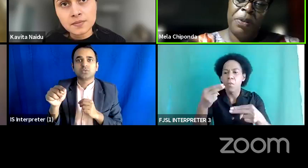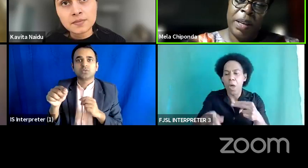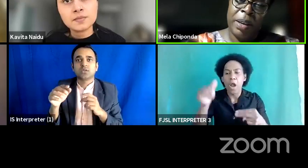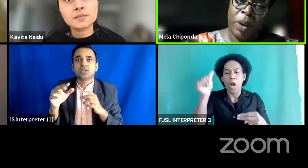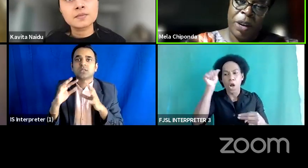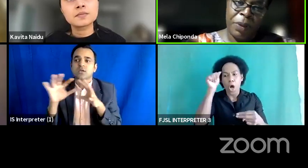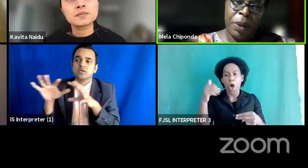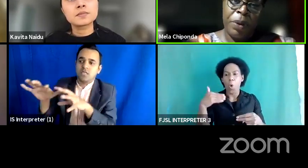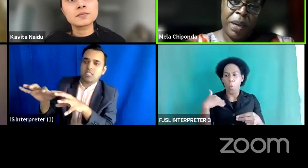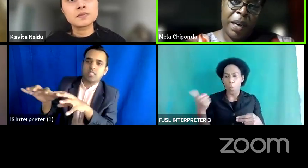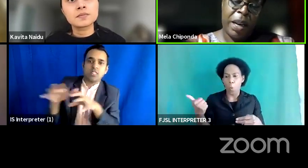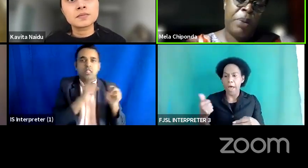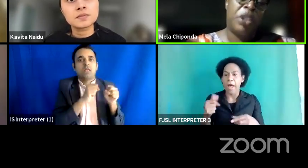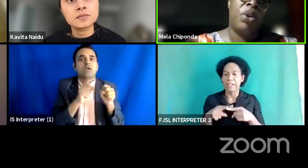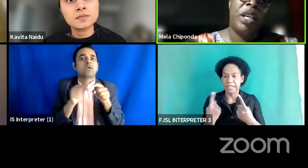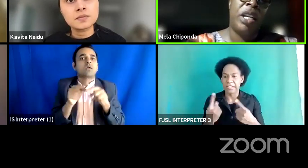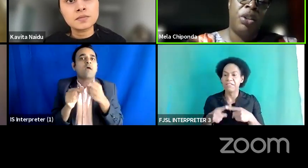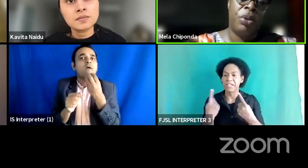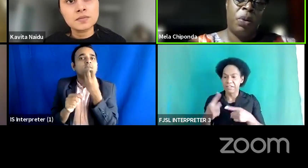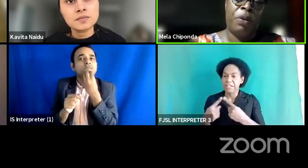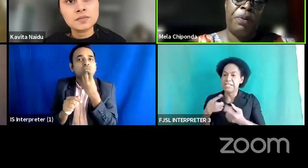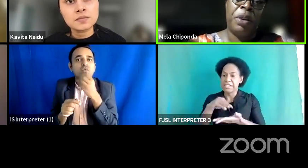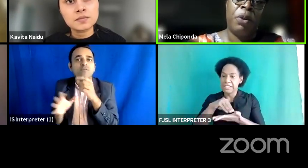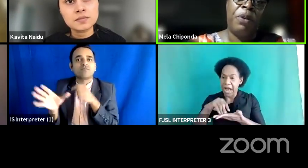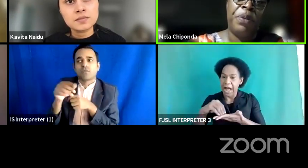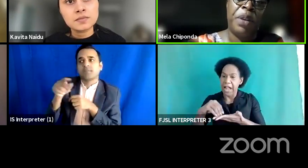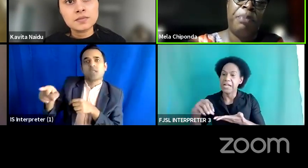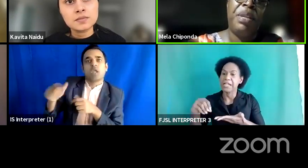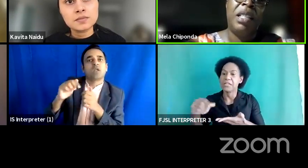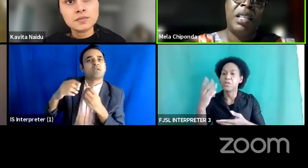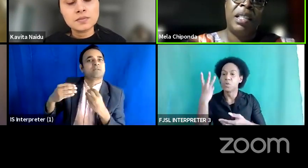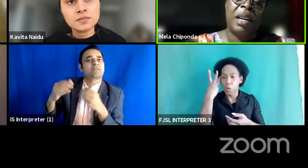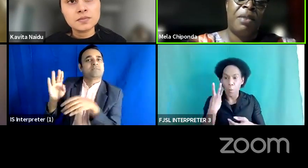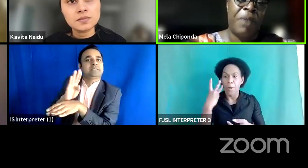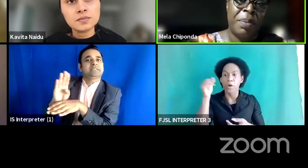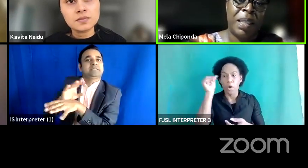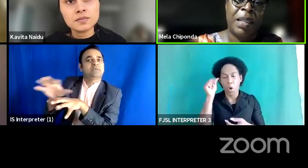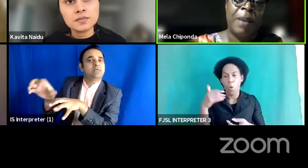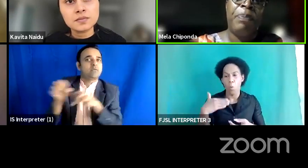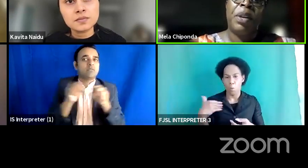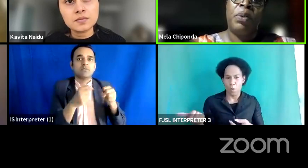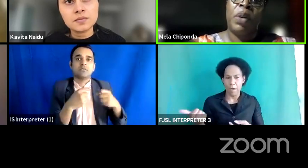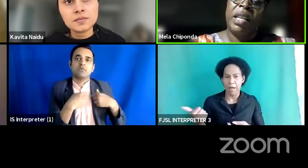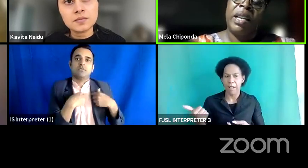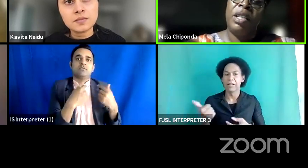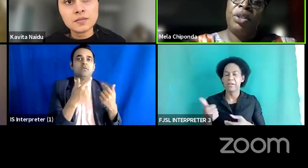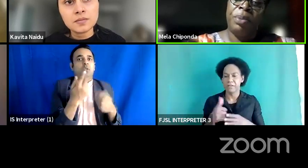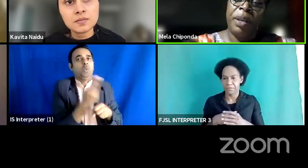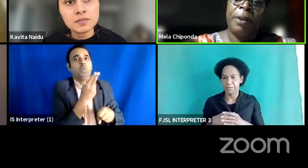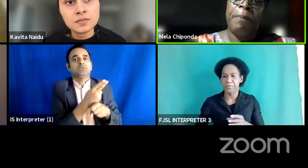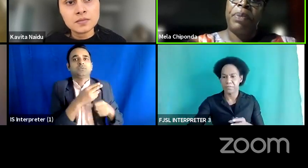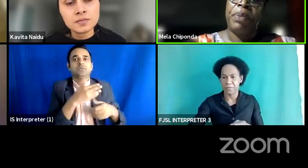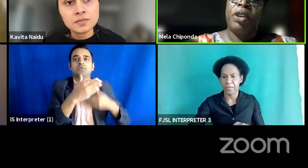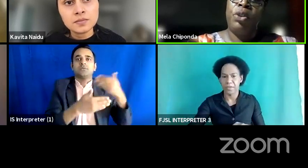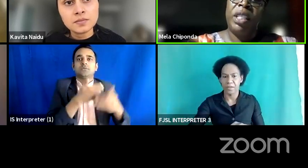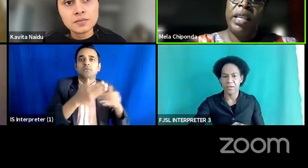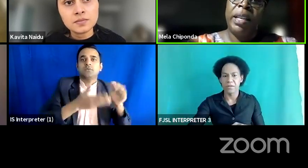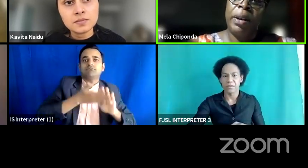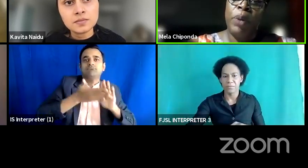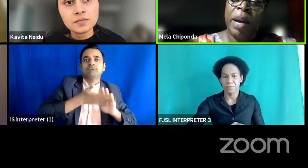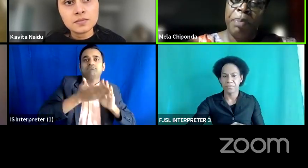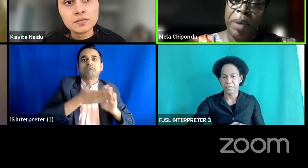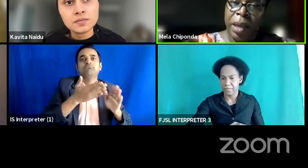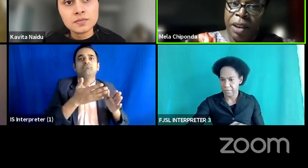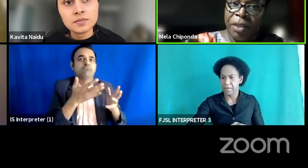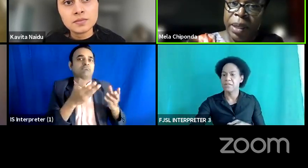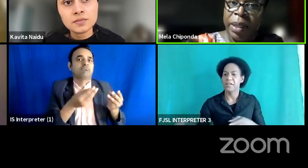see, one of the women I was talking to of the peasant farmers was saying to me, you